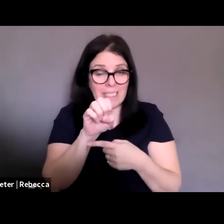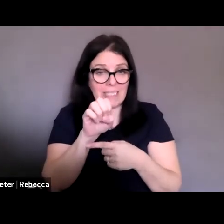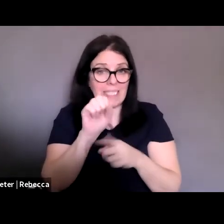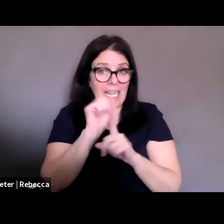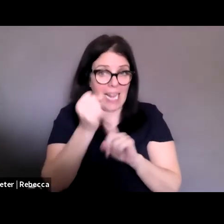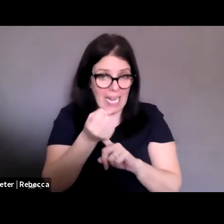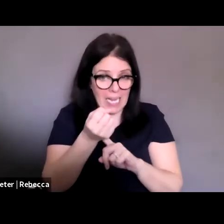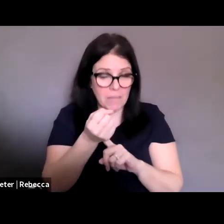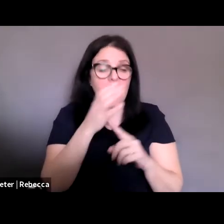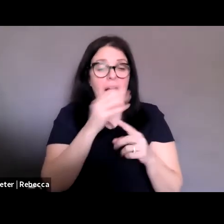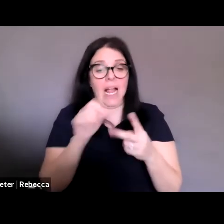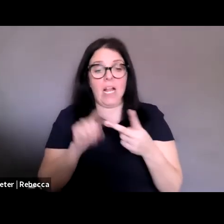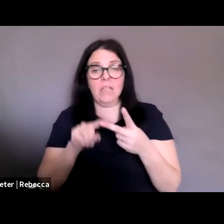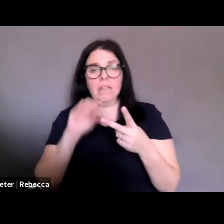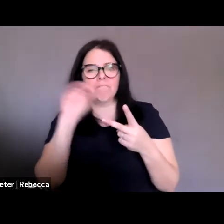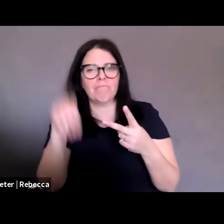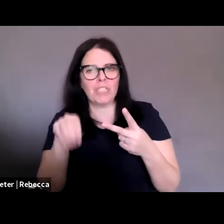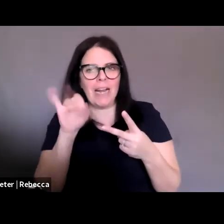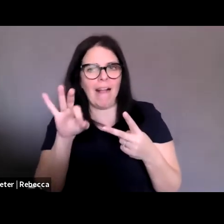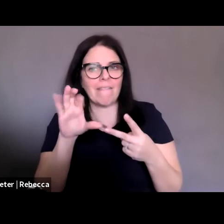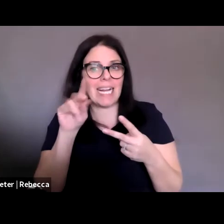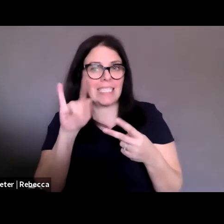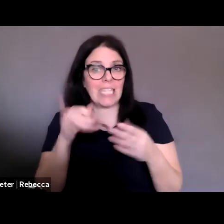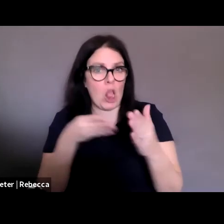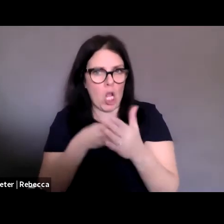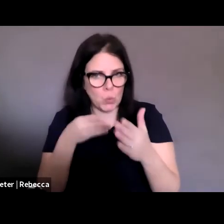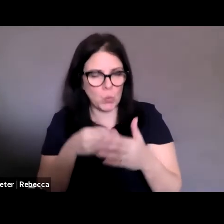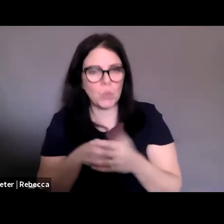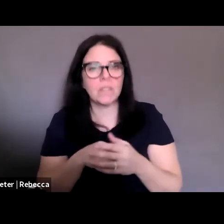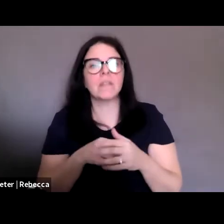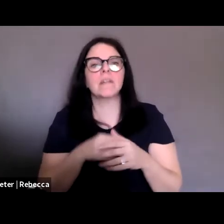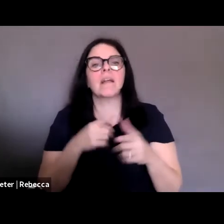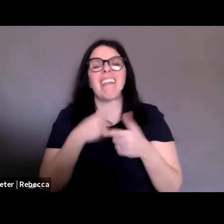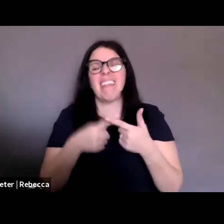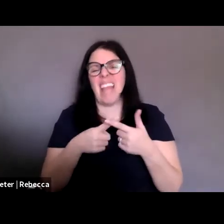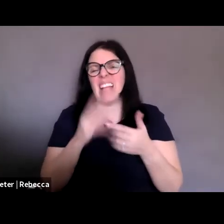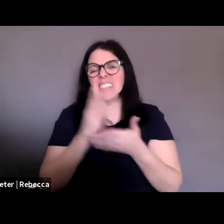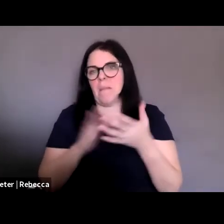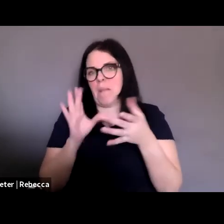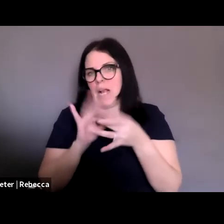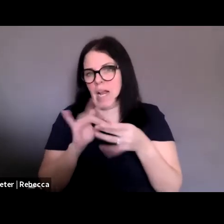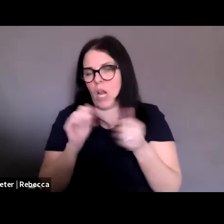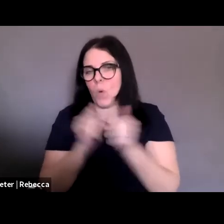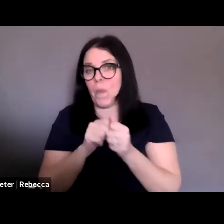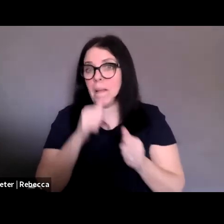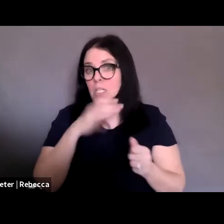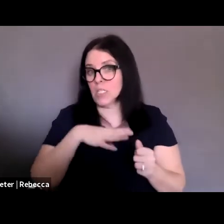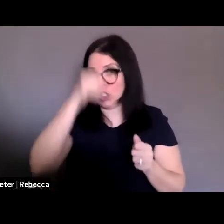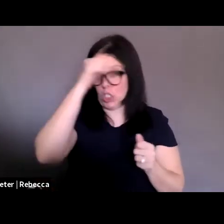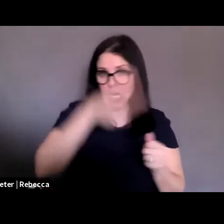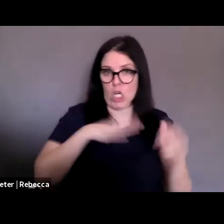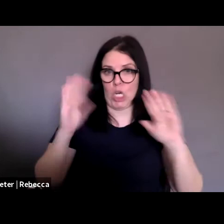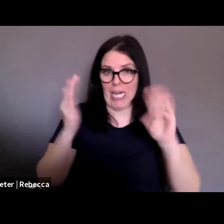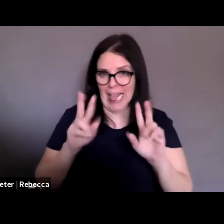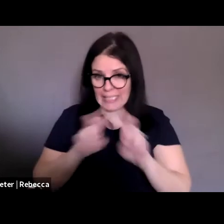rates of custody losses for such mothers. Then some very brief comments on some gender analyses we did, and some very brief comments